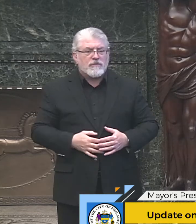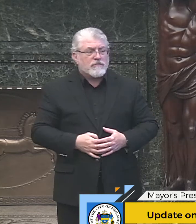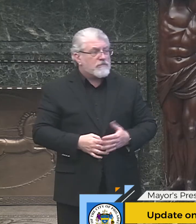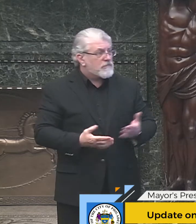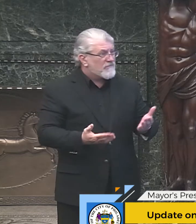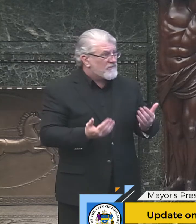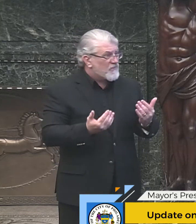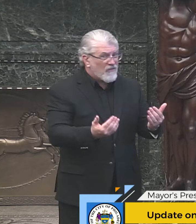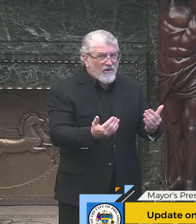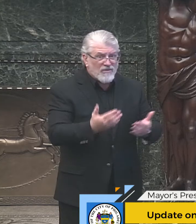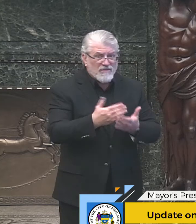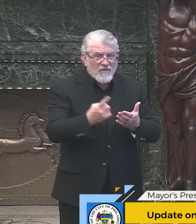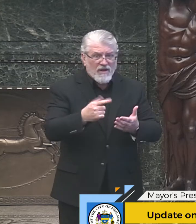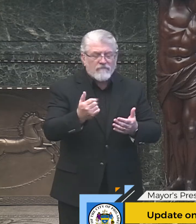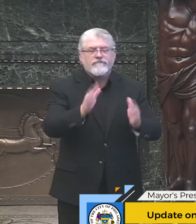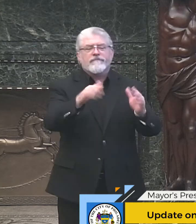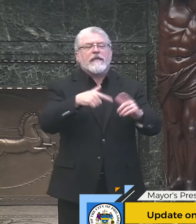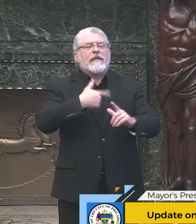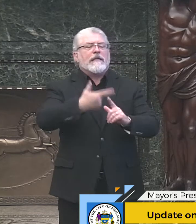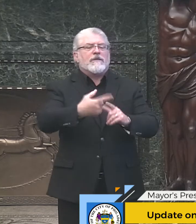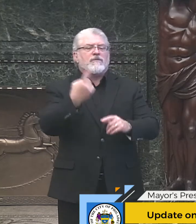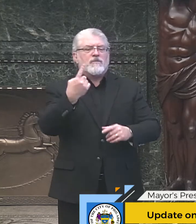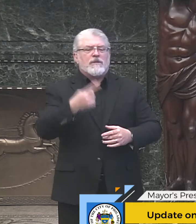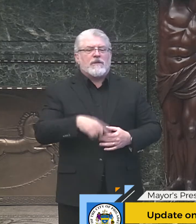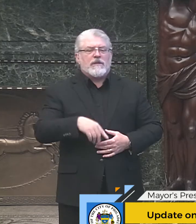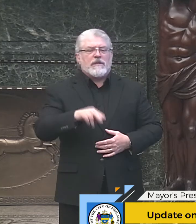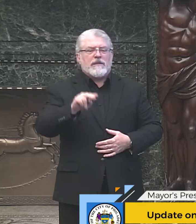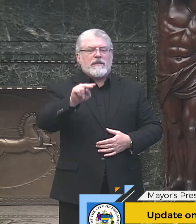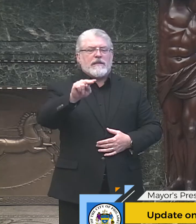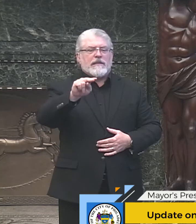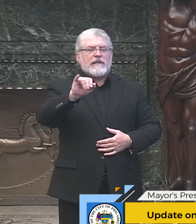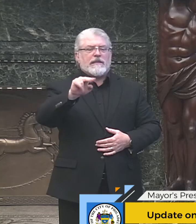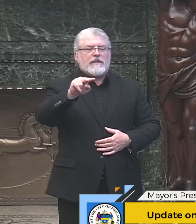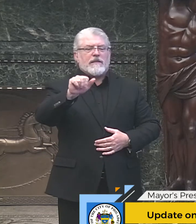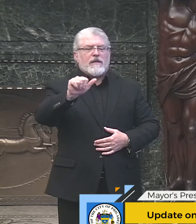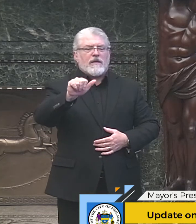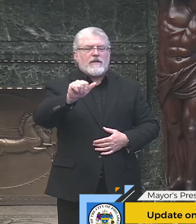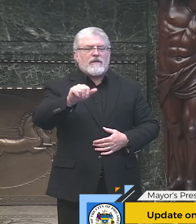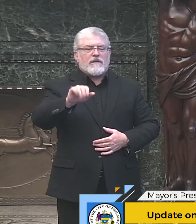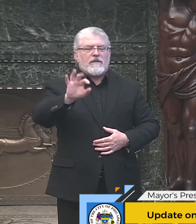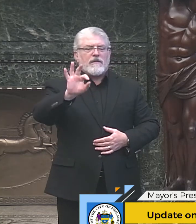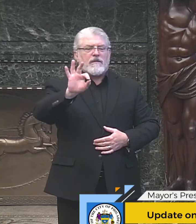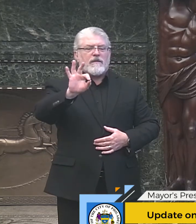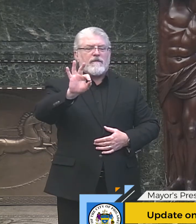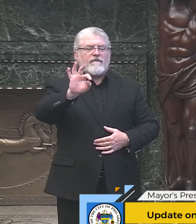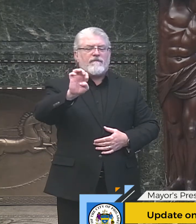Okay, next we're going to Nina Feldman, I believe.